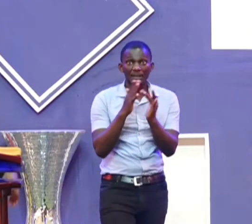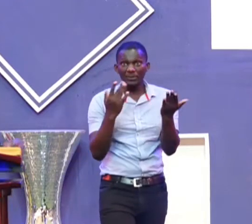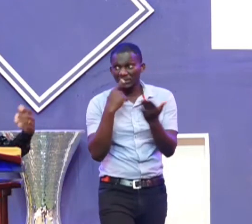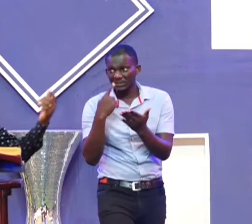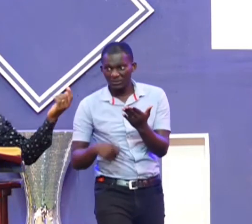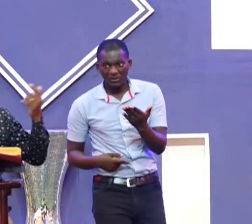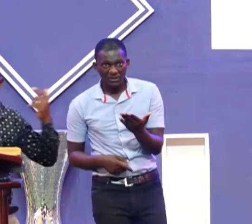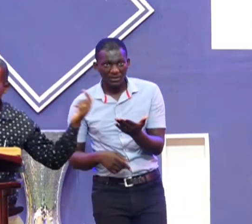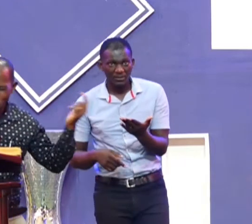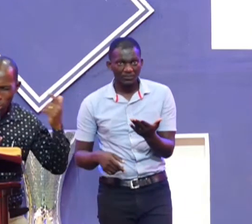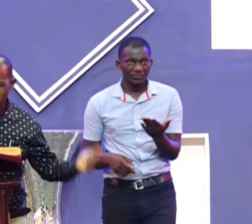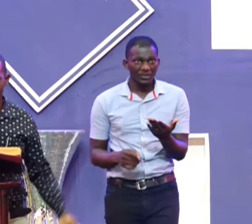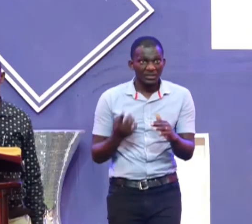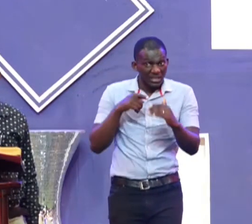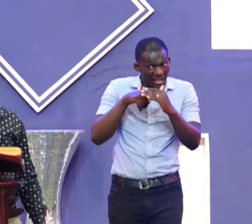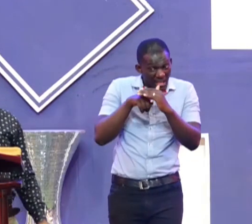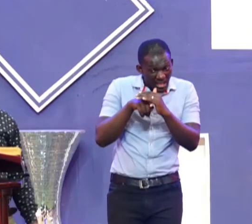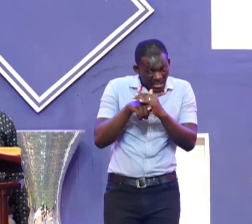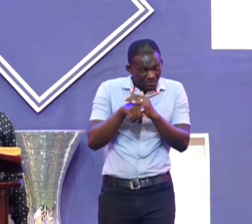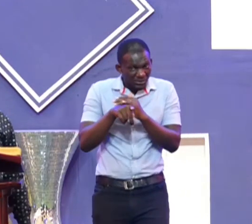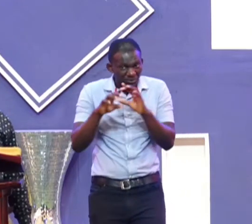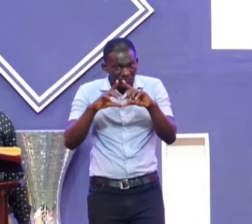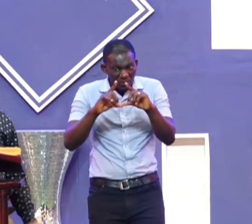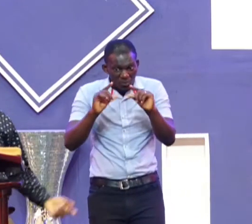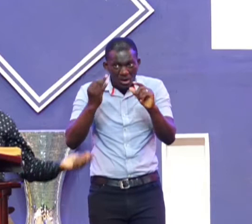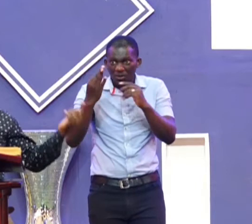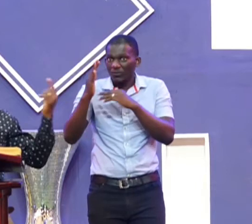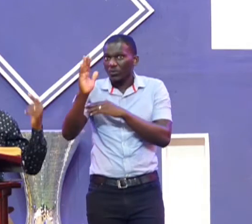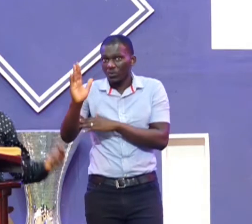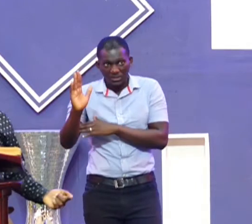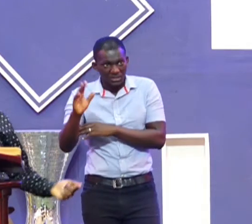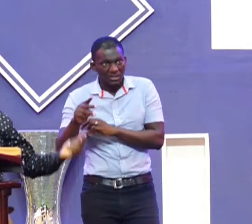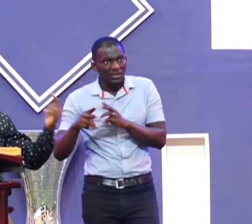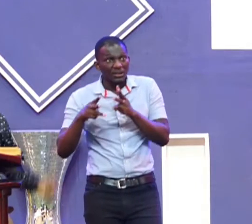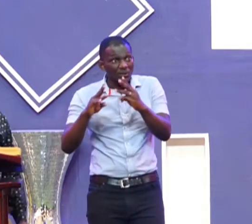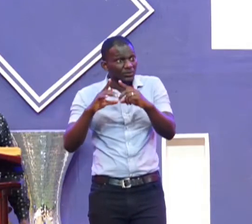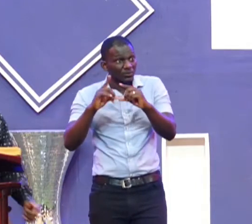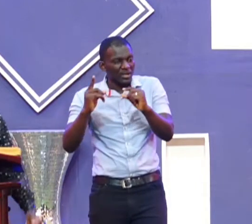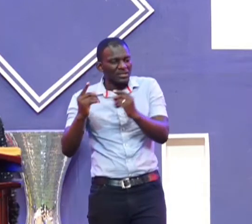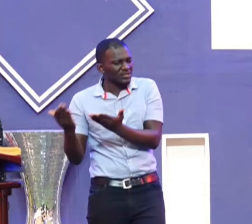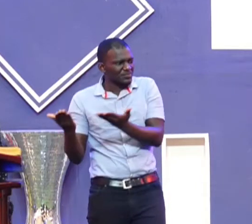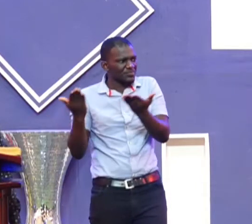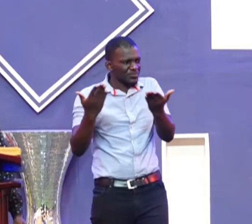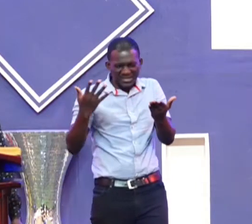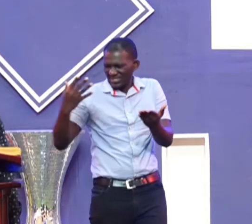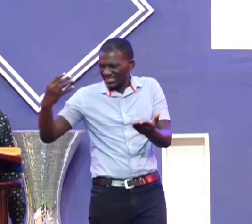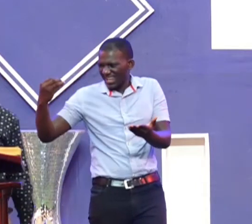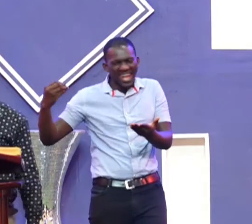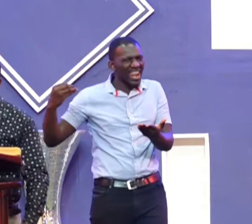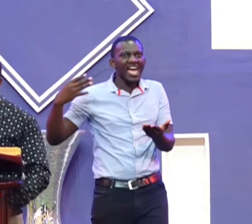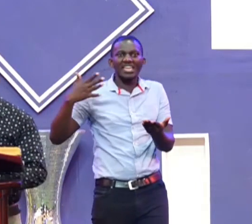bangi bible yega the entrance of your word ekubo lye ekigambo brings light and understanding to the simple